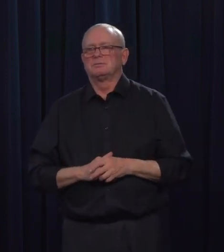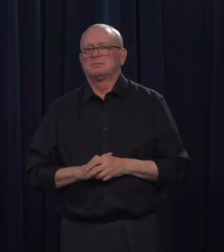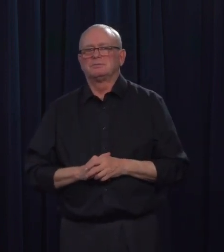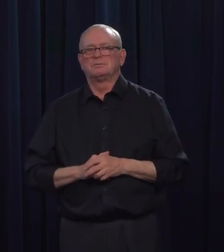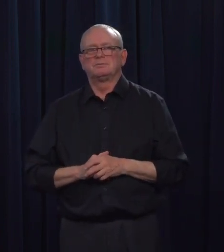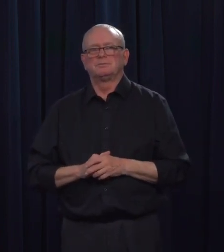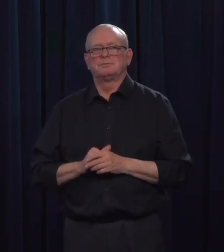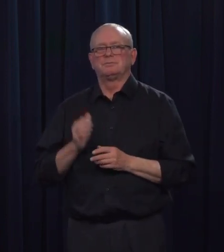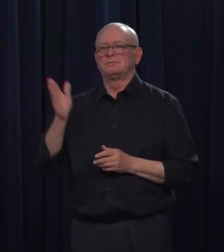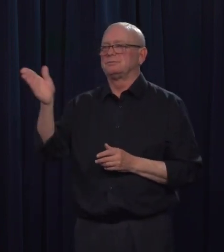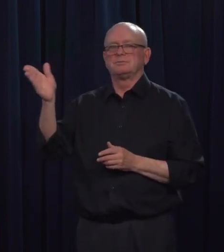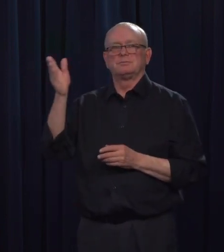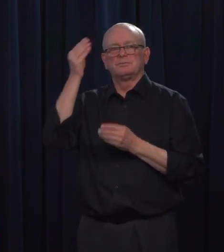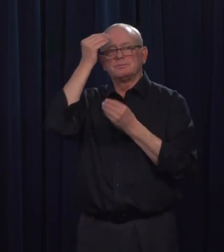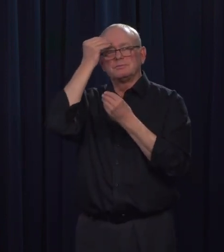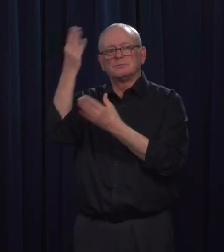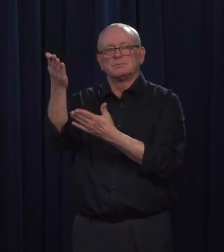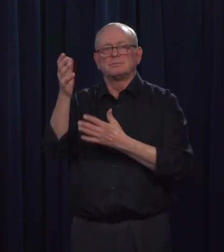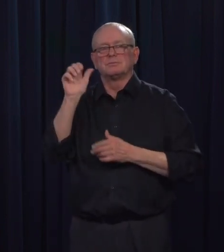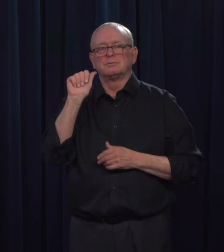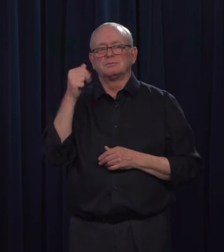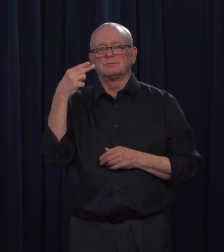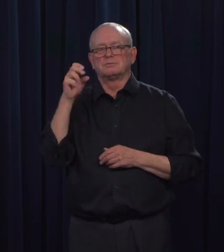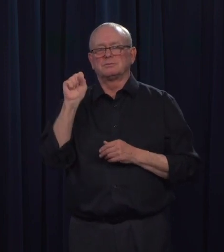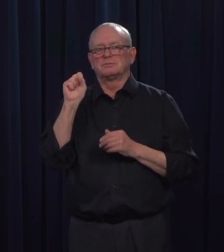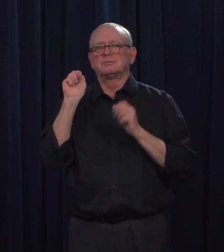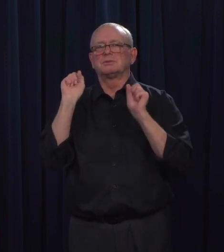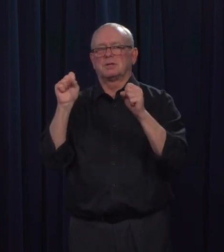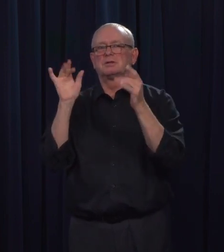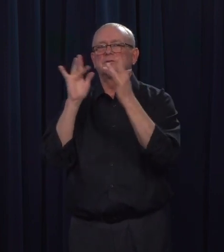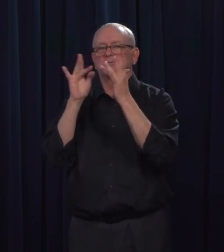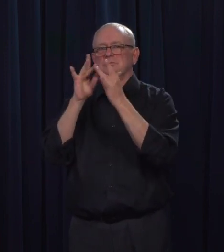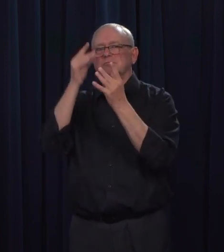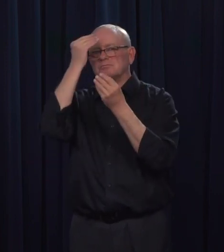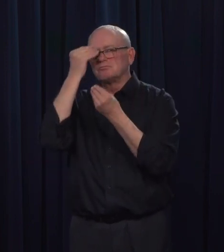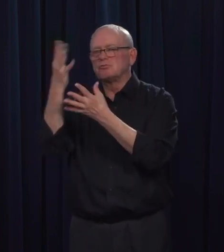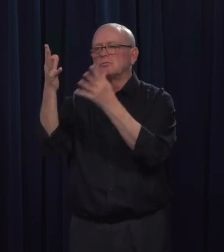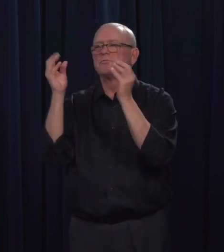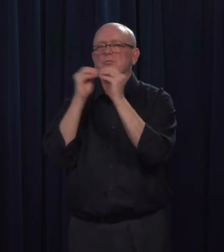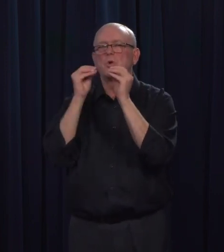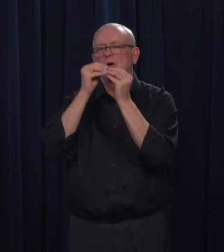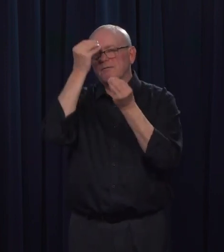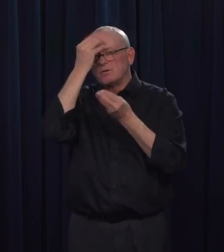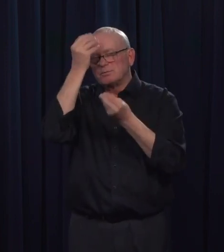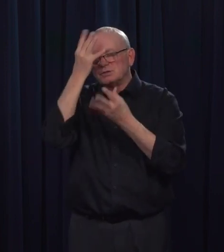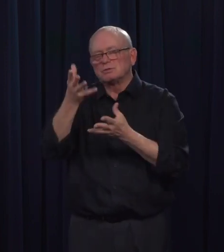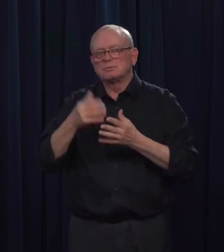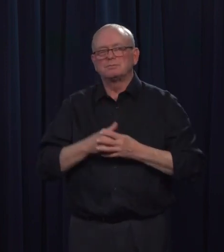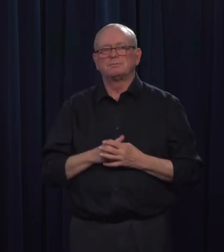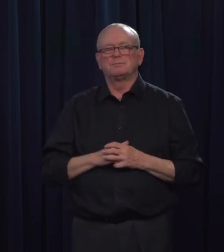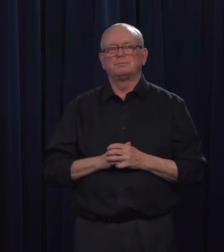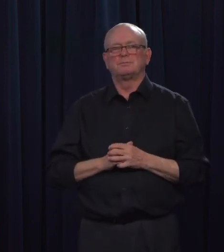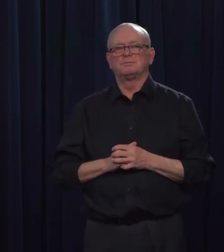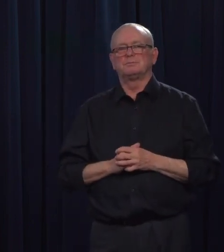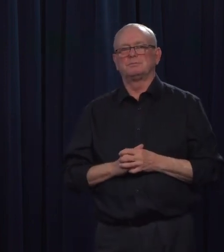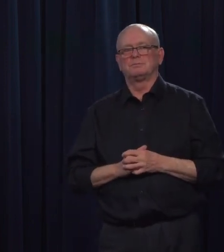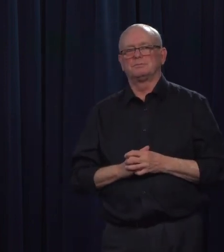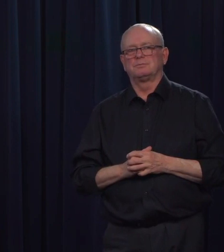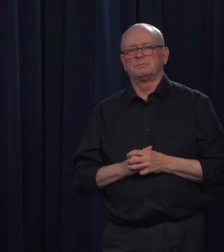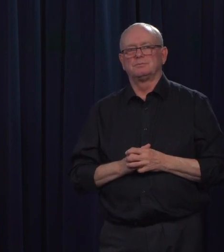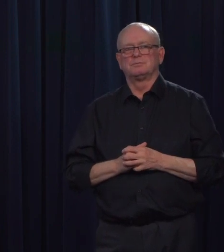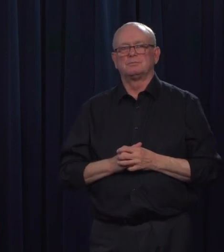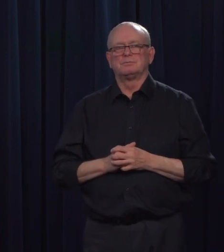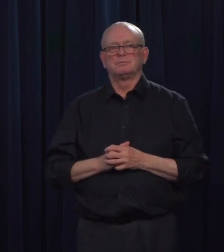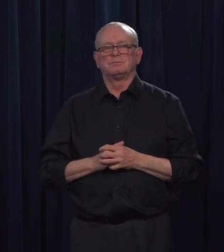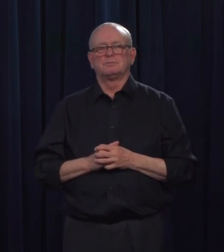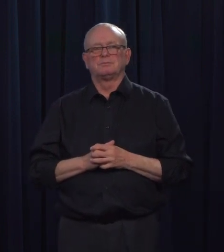info. Operator, could you patch through one more question, and then we'll come back to the room for the final ones? Yes, and I apologize in advance for my pronunciation here. The next